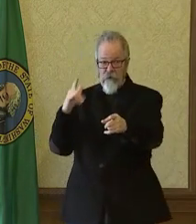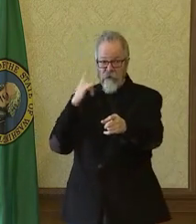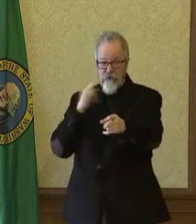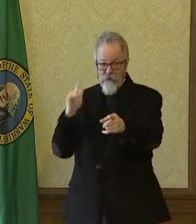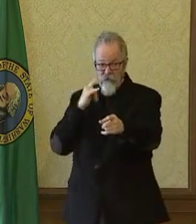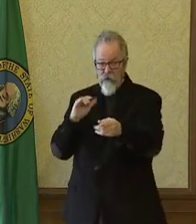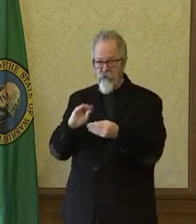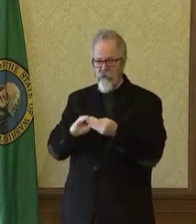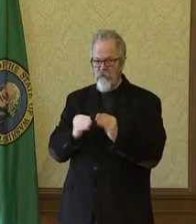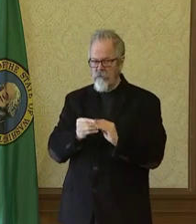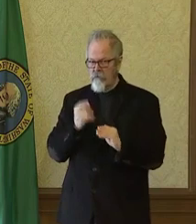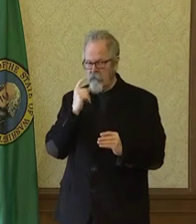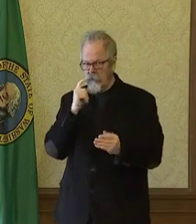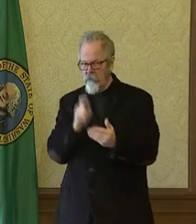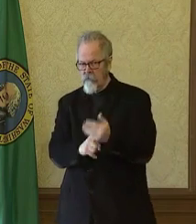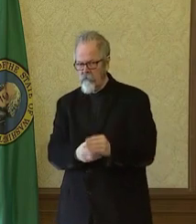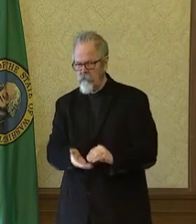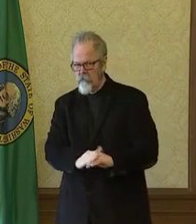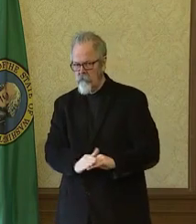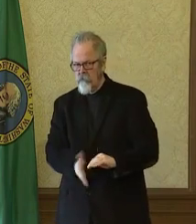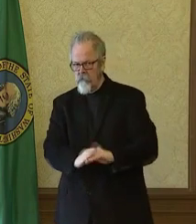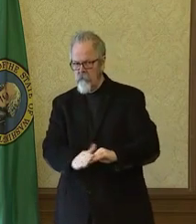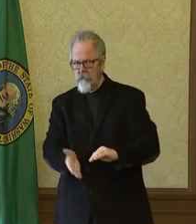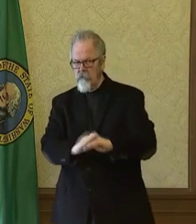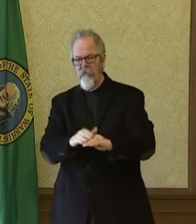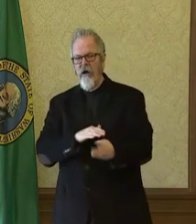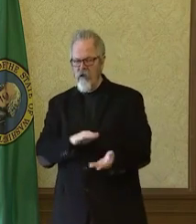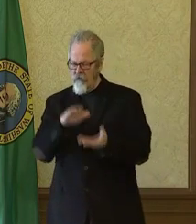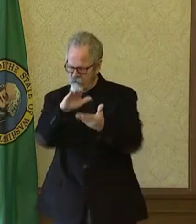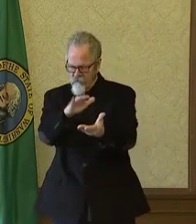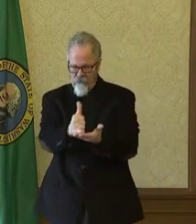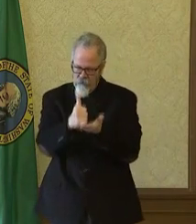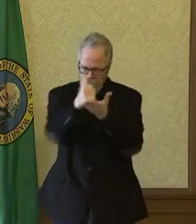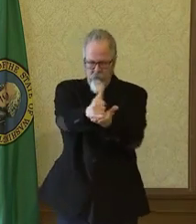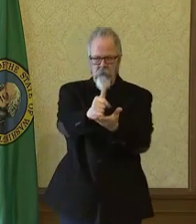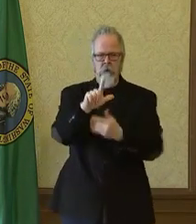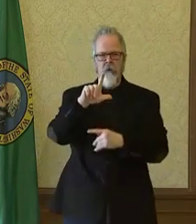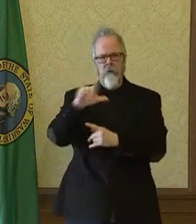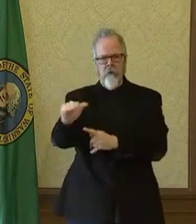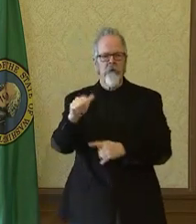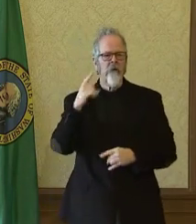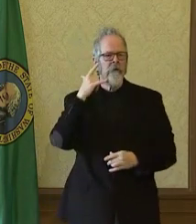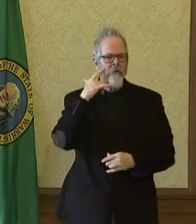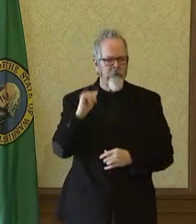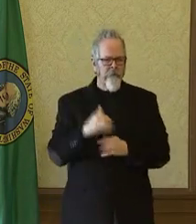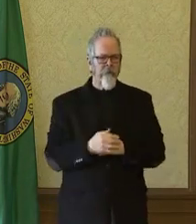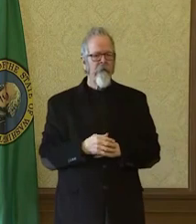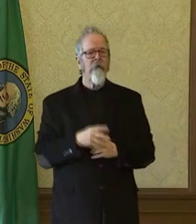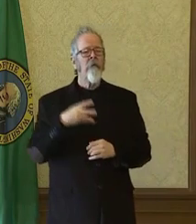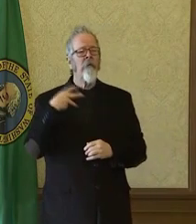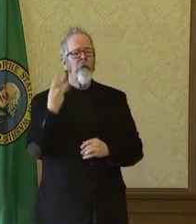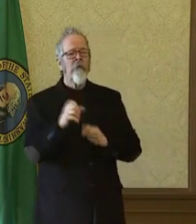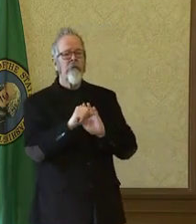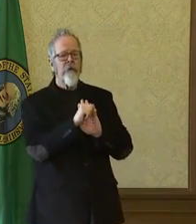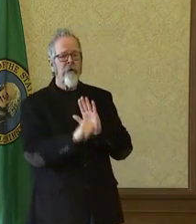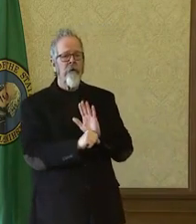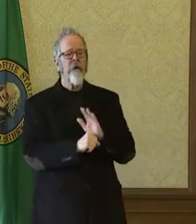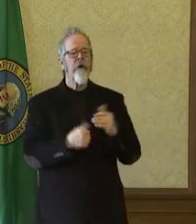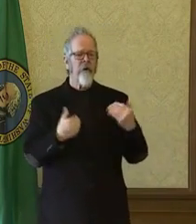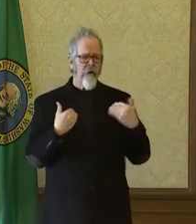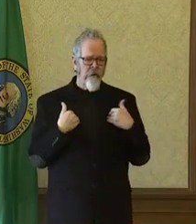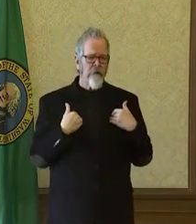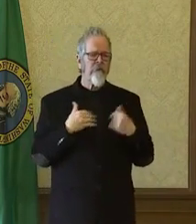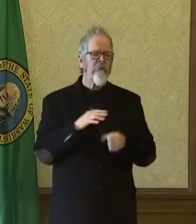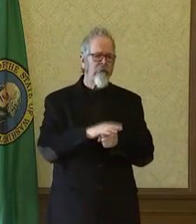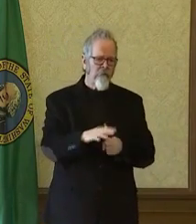regard, and I think we're in good shape on ventilators. But I do want to make this point, and forgive me if I've said this before. There